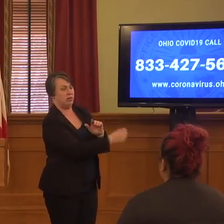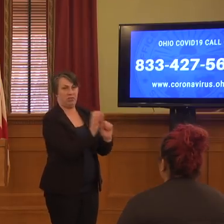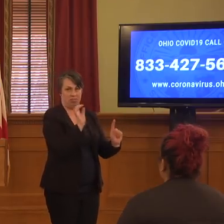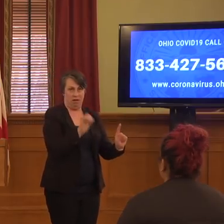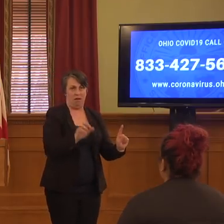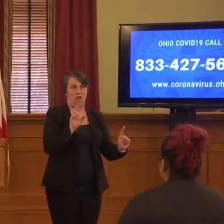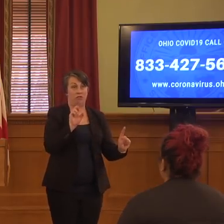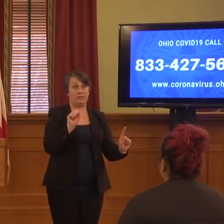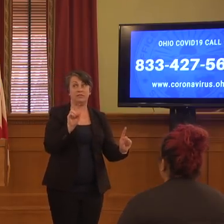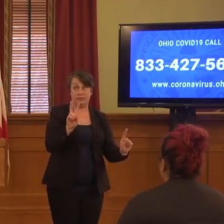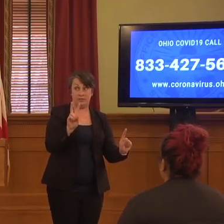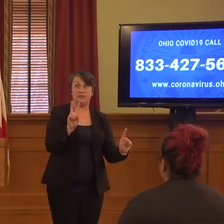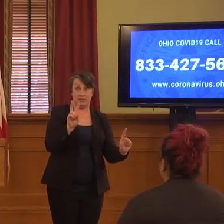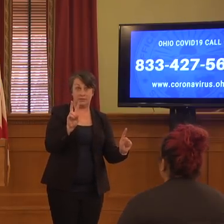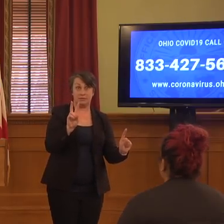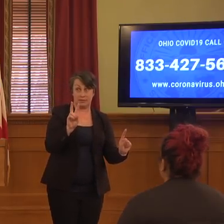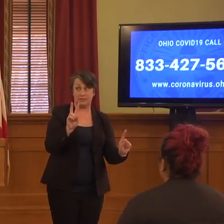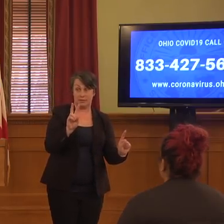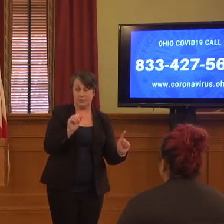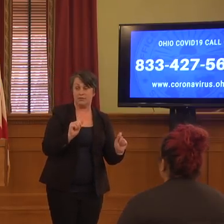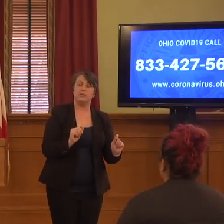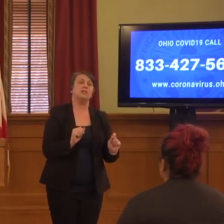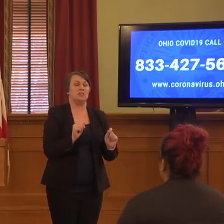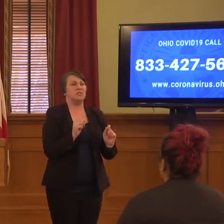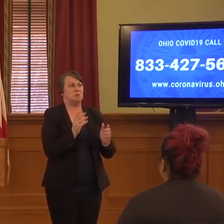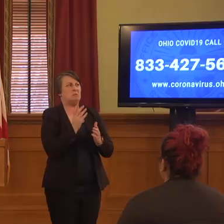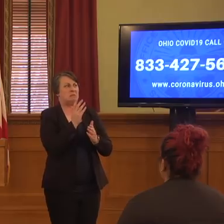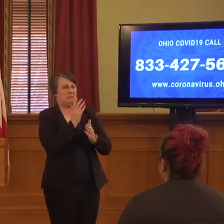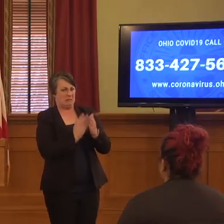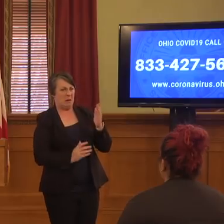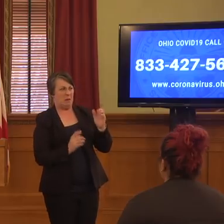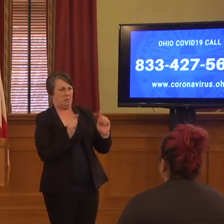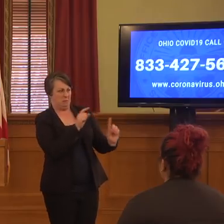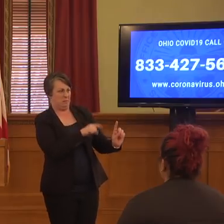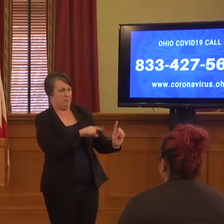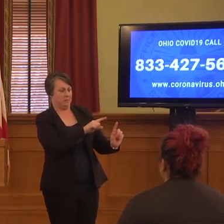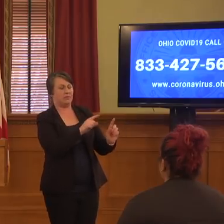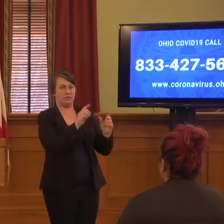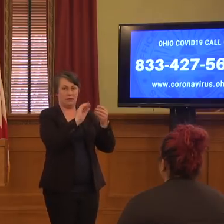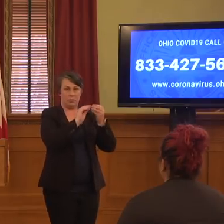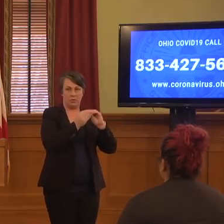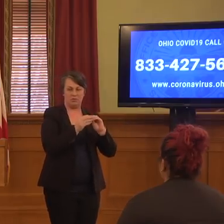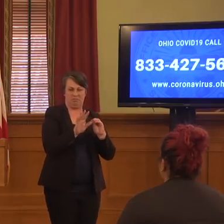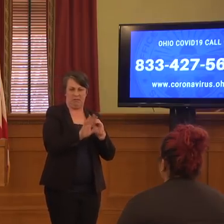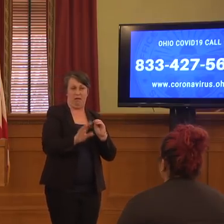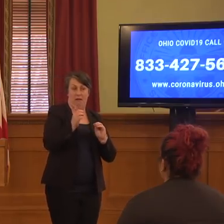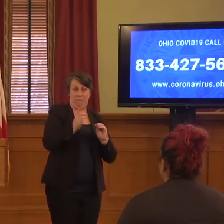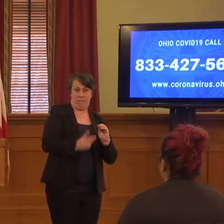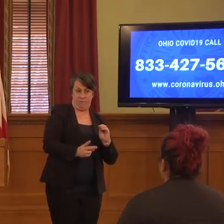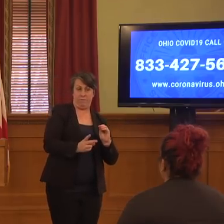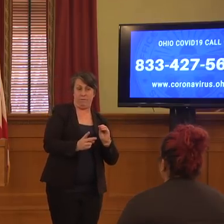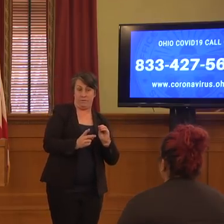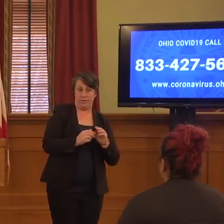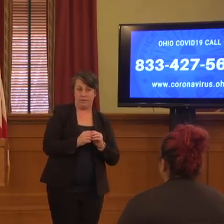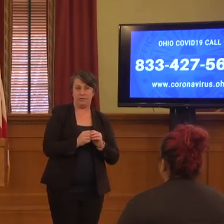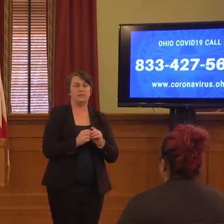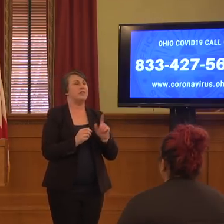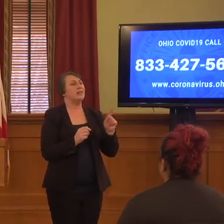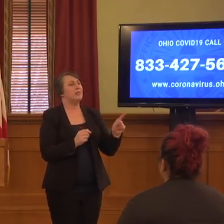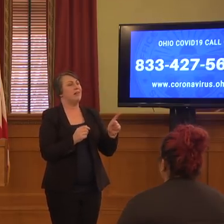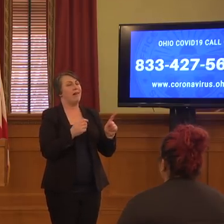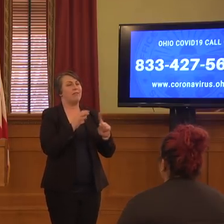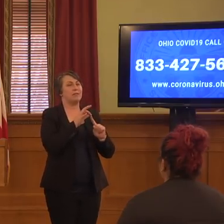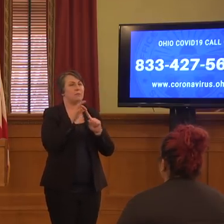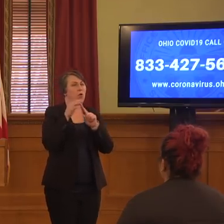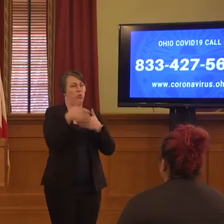partially used right now. I'd say some of the numbers look like a half in usage, those rooms. They have things called negative air pressure